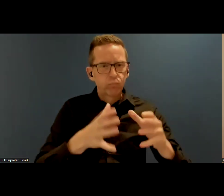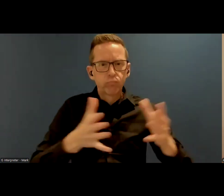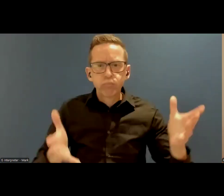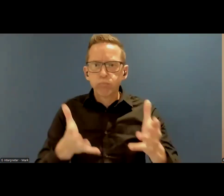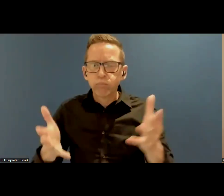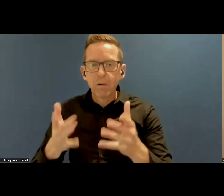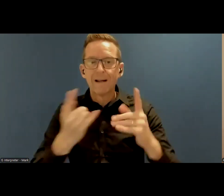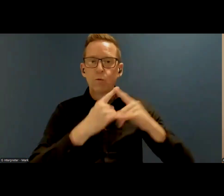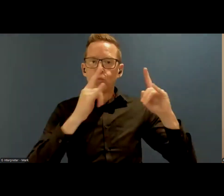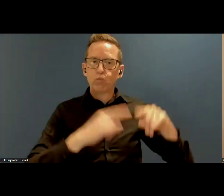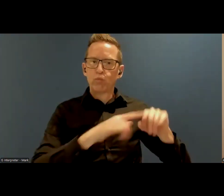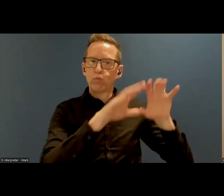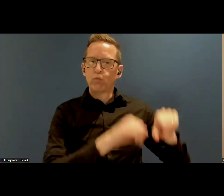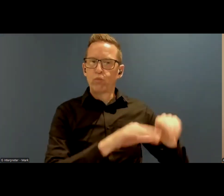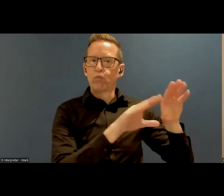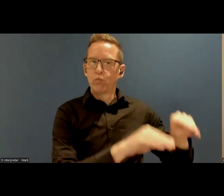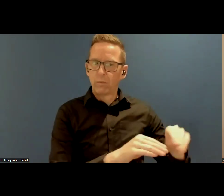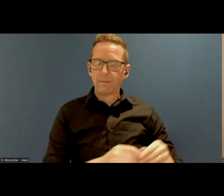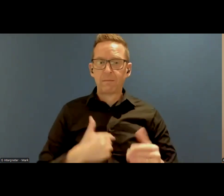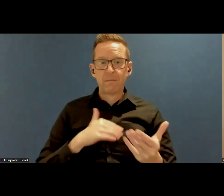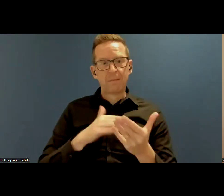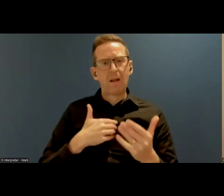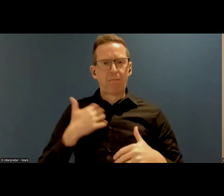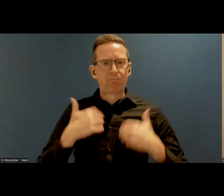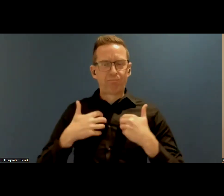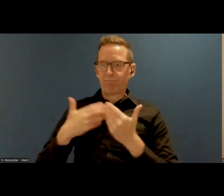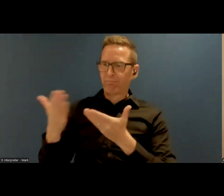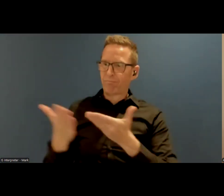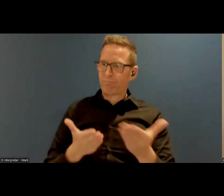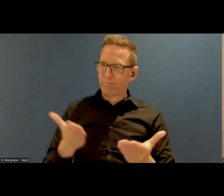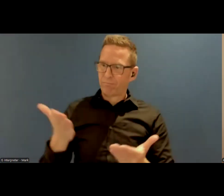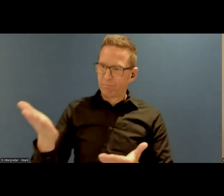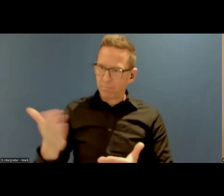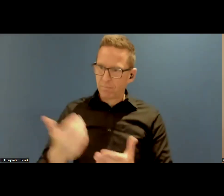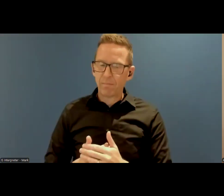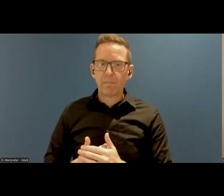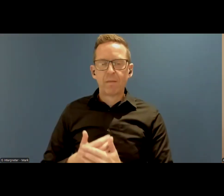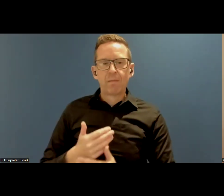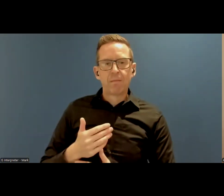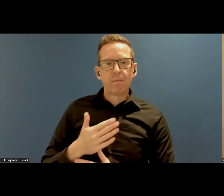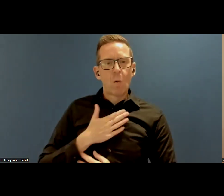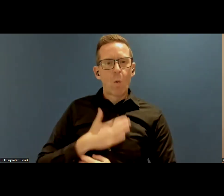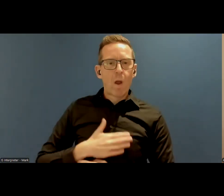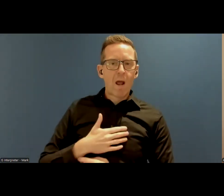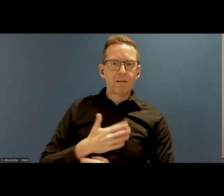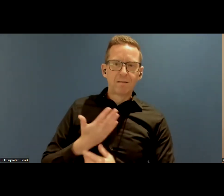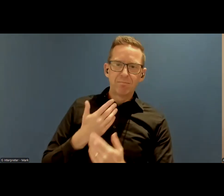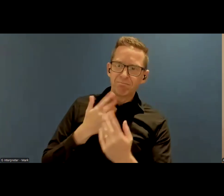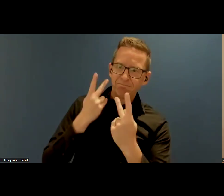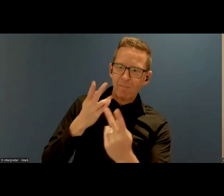my pleasure to invite you, sir, for your intervention.